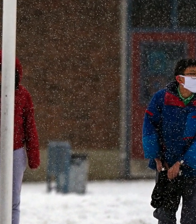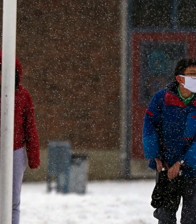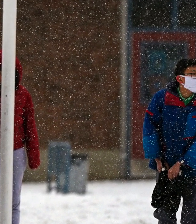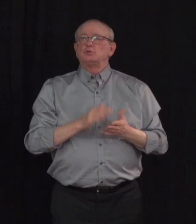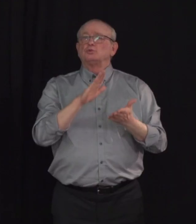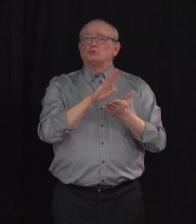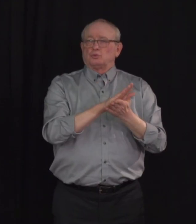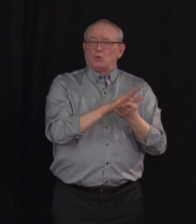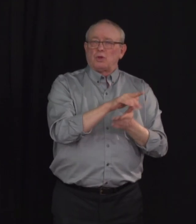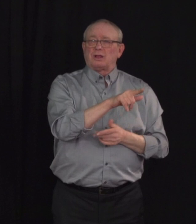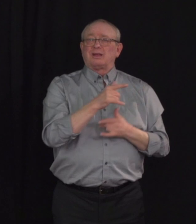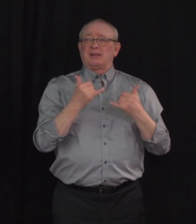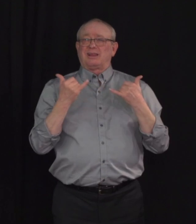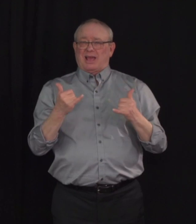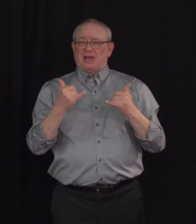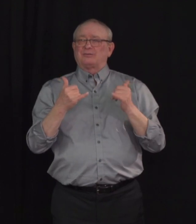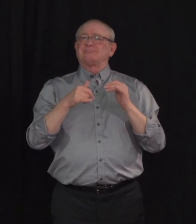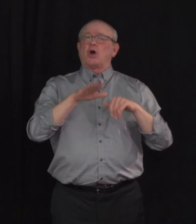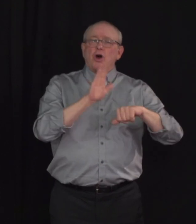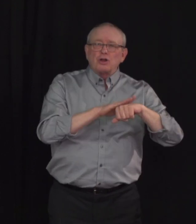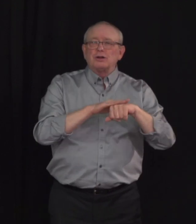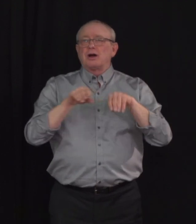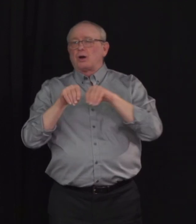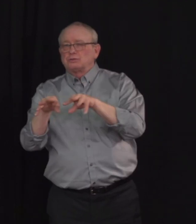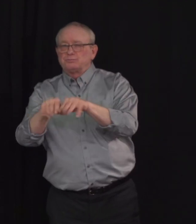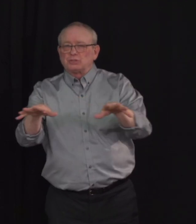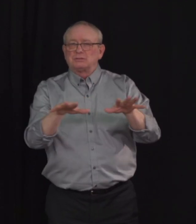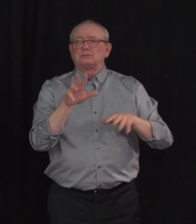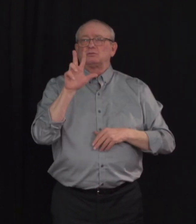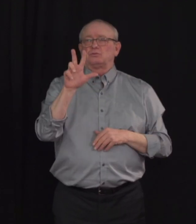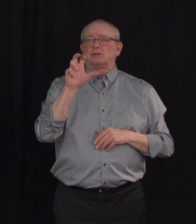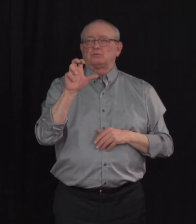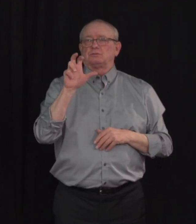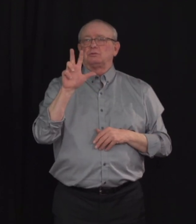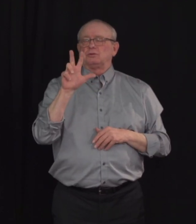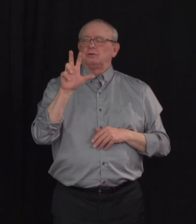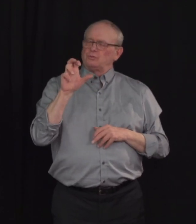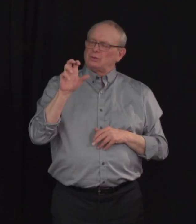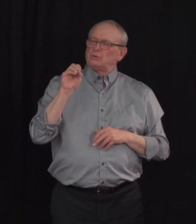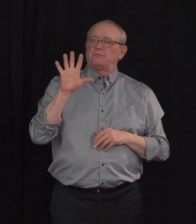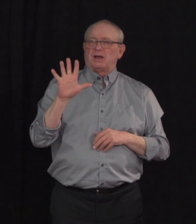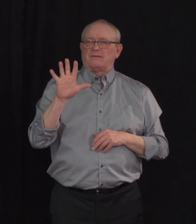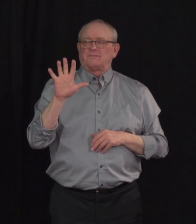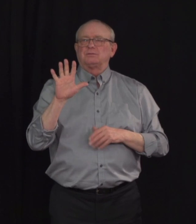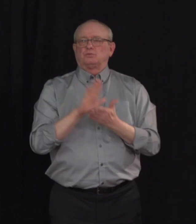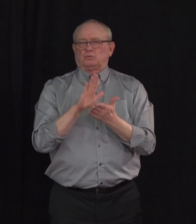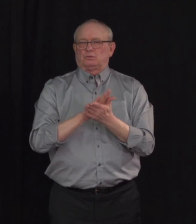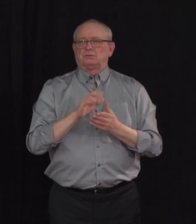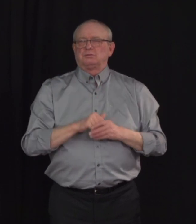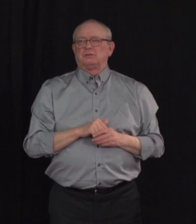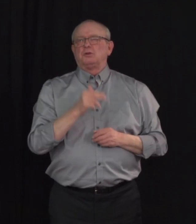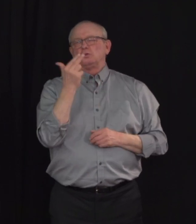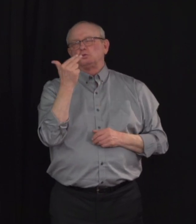province. Currently, these schools have a combined total of 867 cases since January 11th.